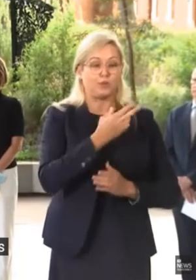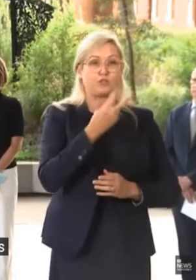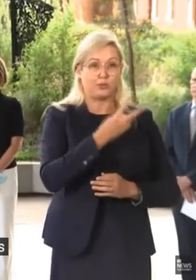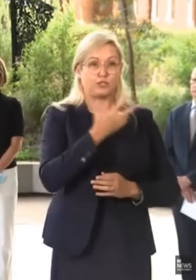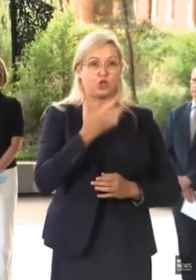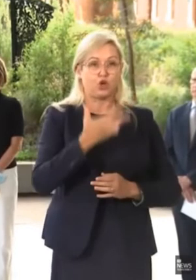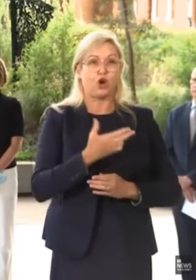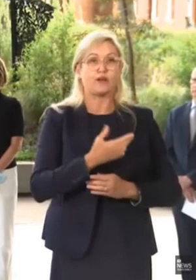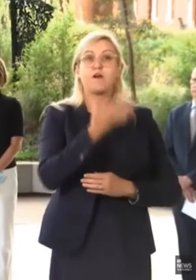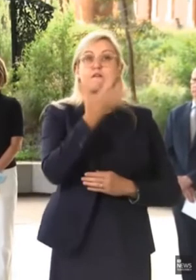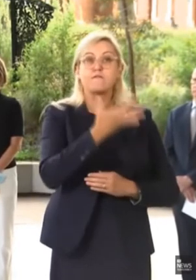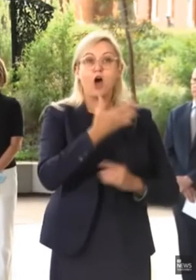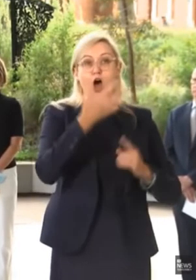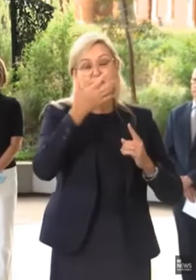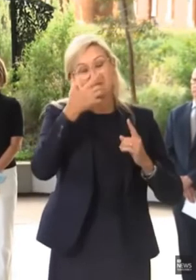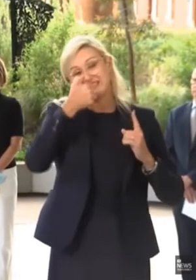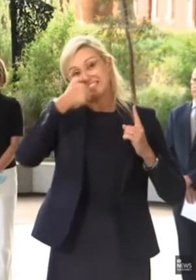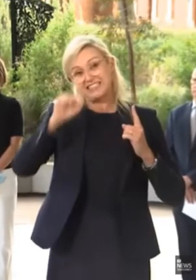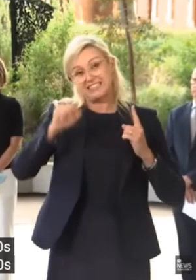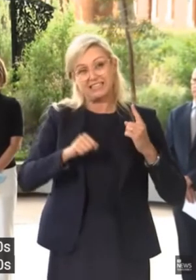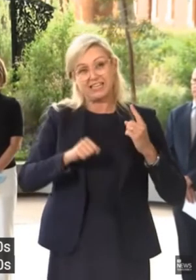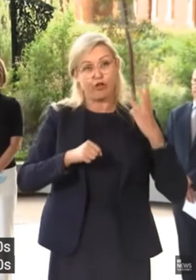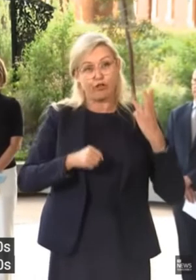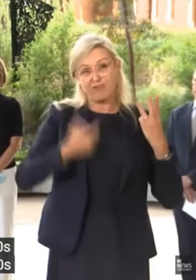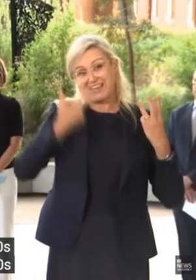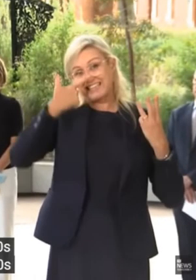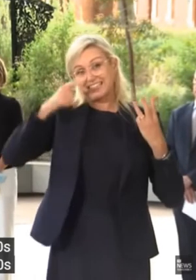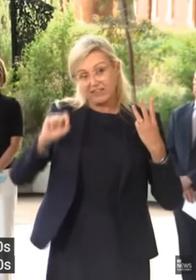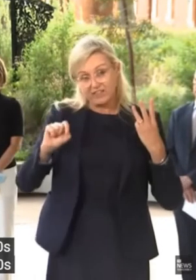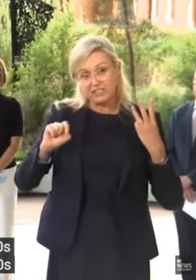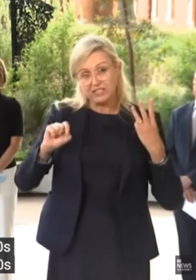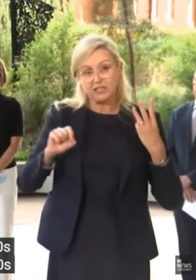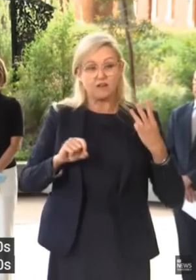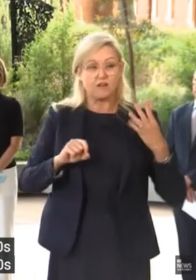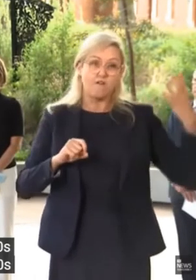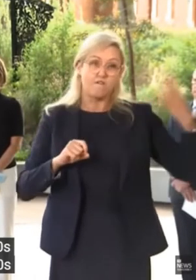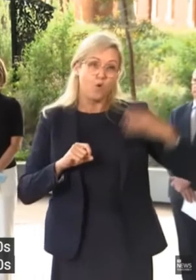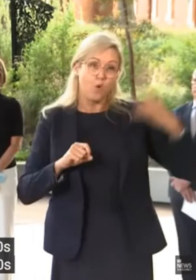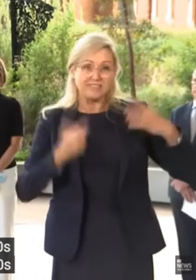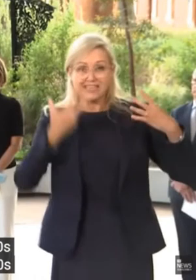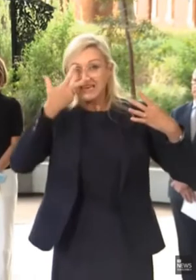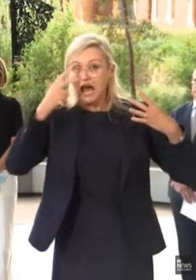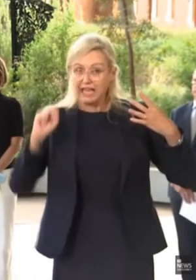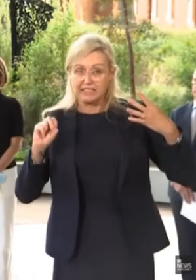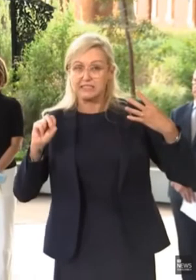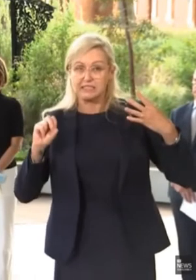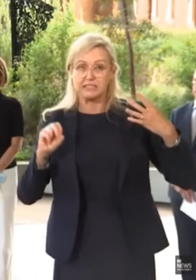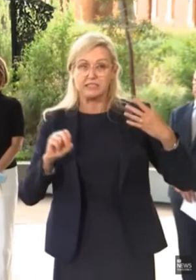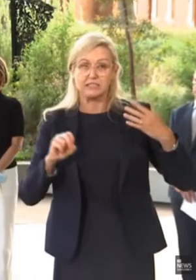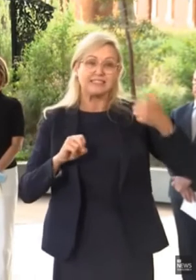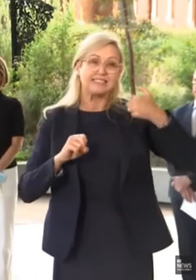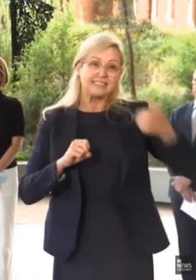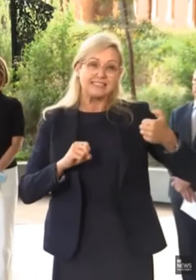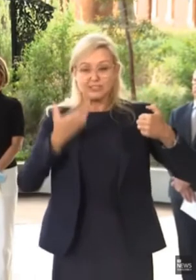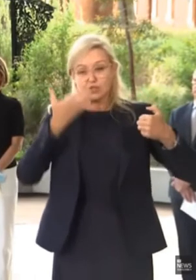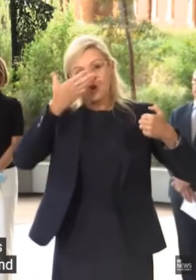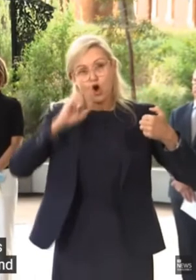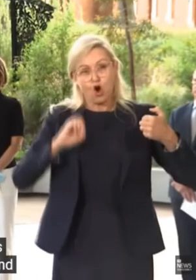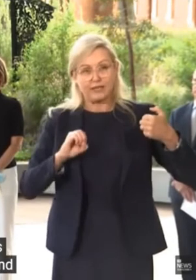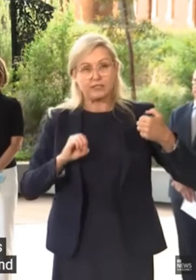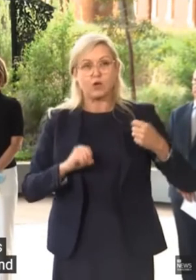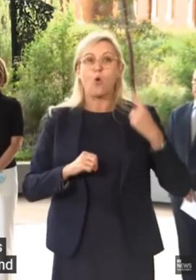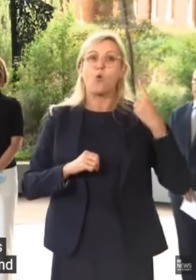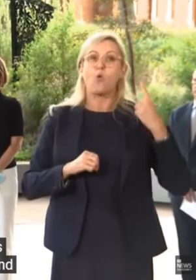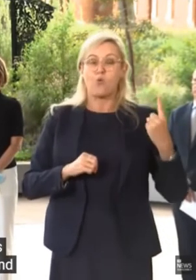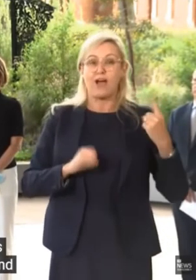5 people were aged in their 60s, 3 people were in their 70s, 14 people were in their 80s, 6 people were in their 90s,